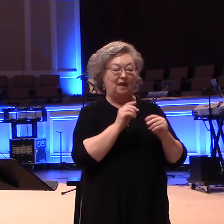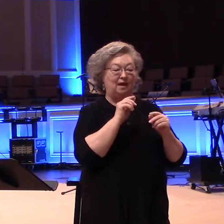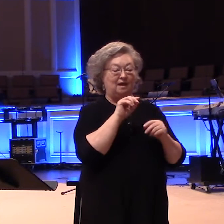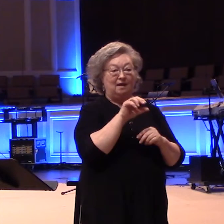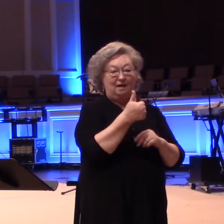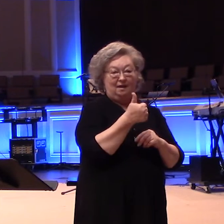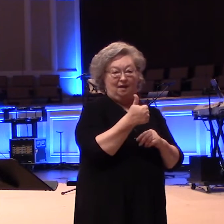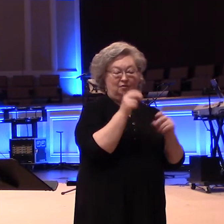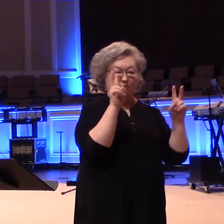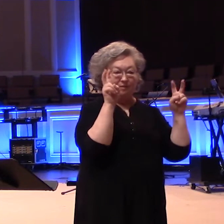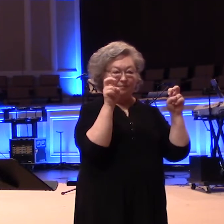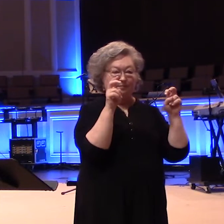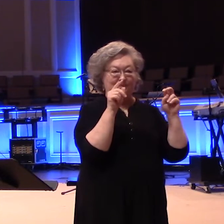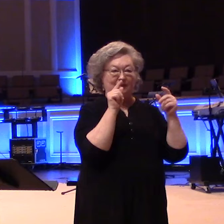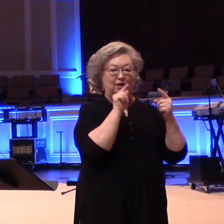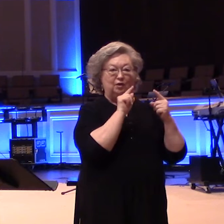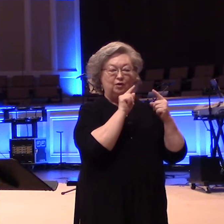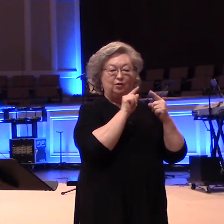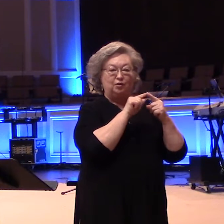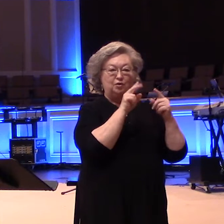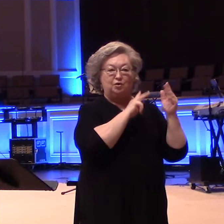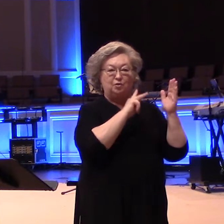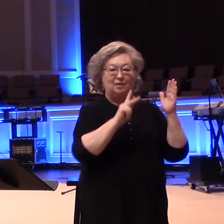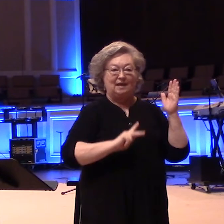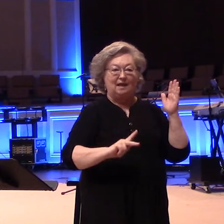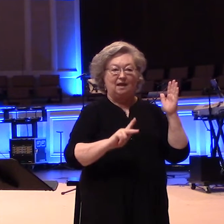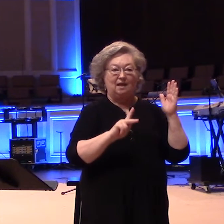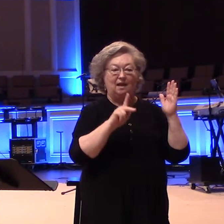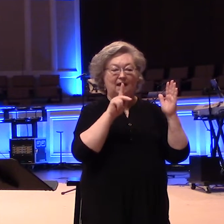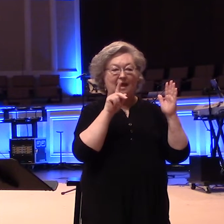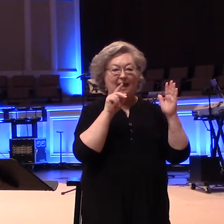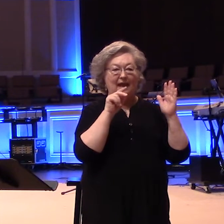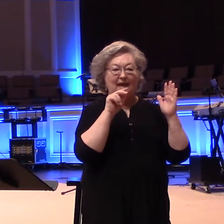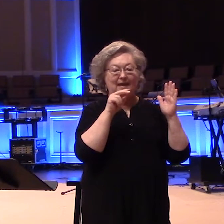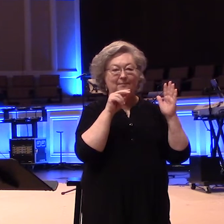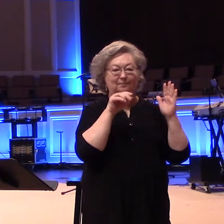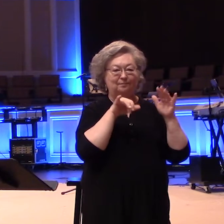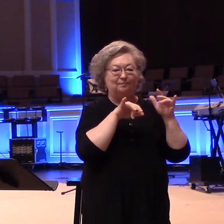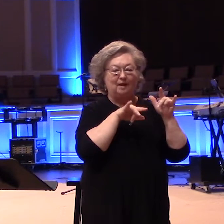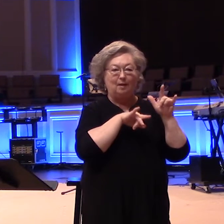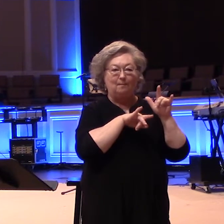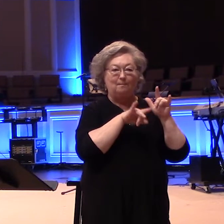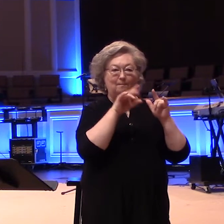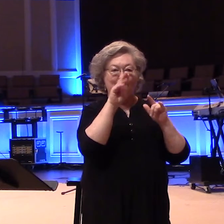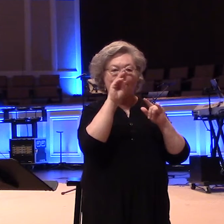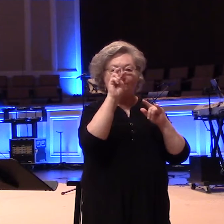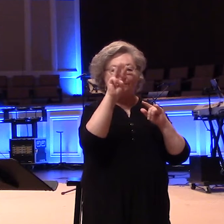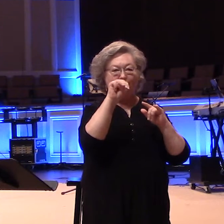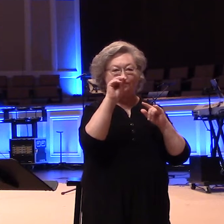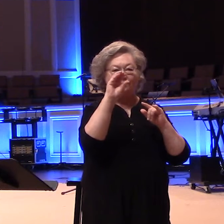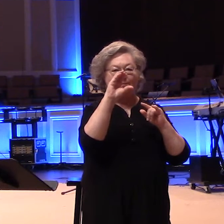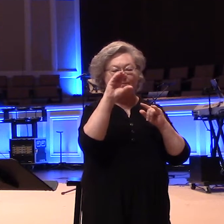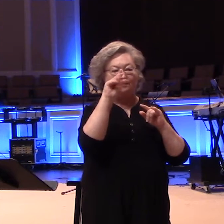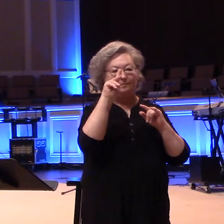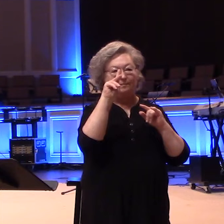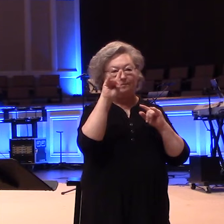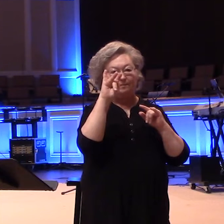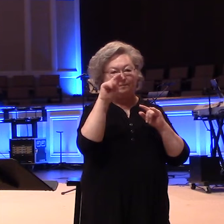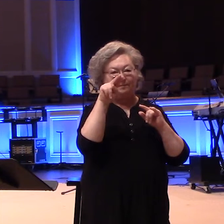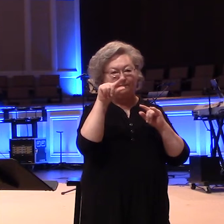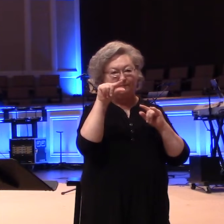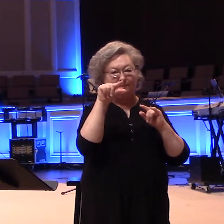my favorite novels, is ultimately at the end of the day about a little boy and a little girl trying to get back